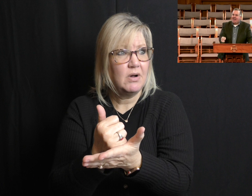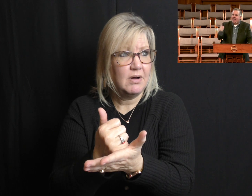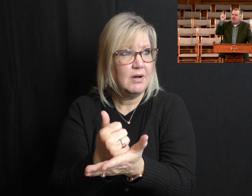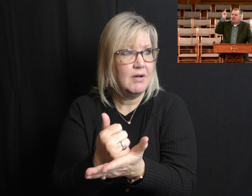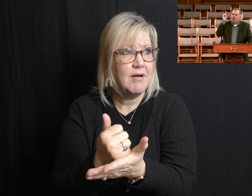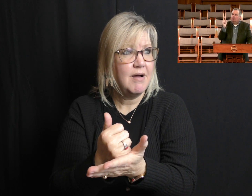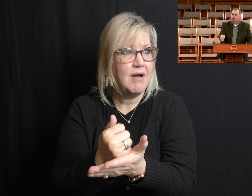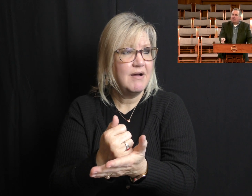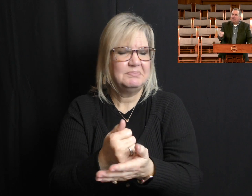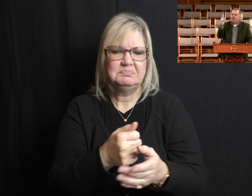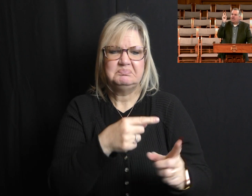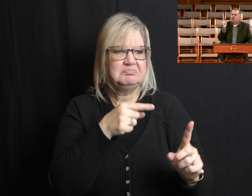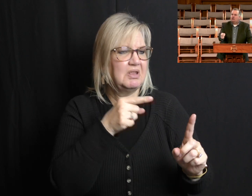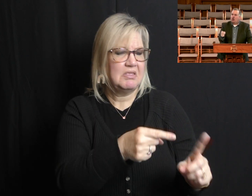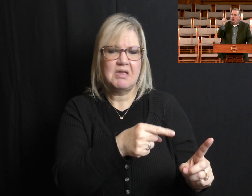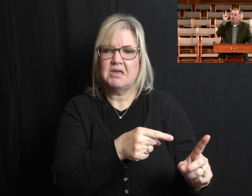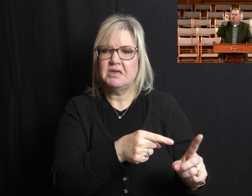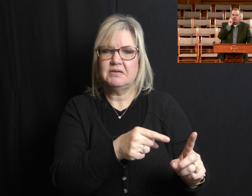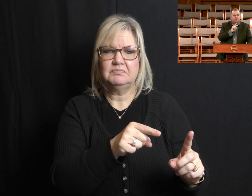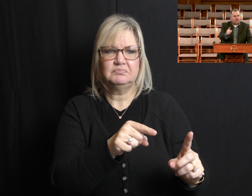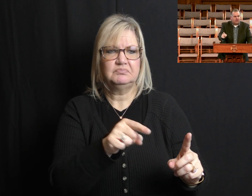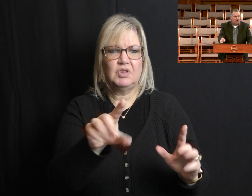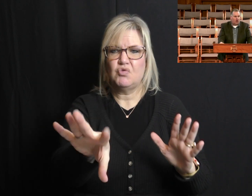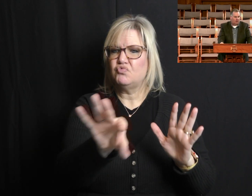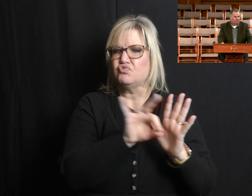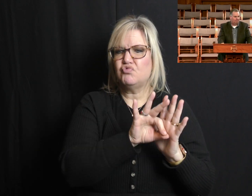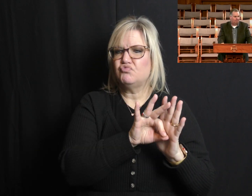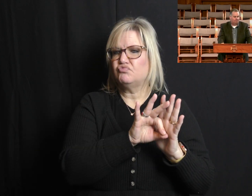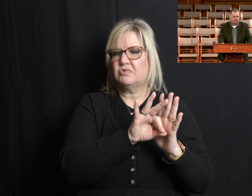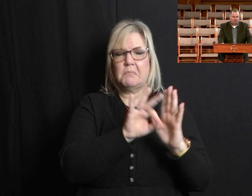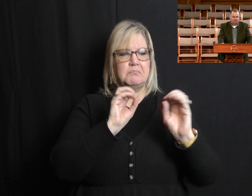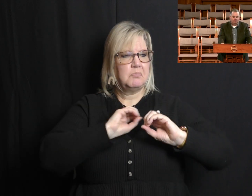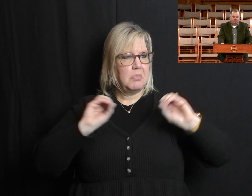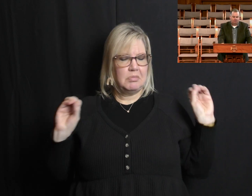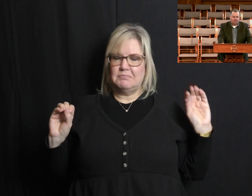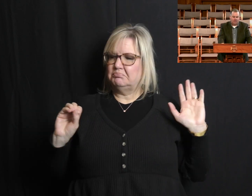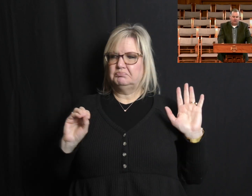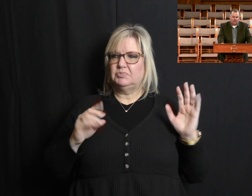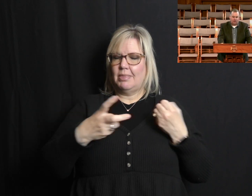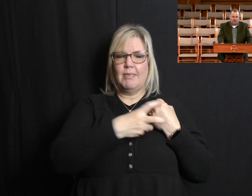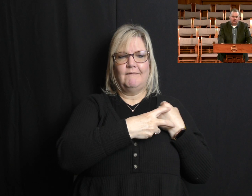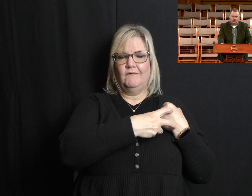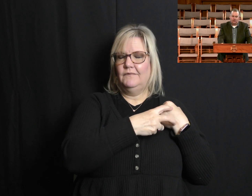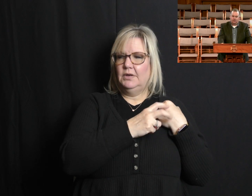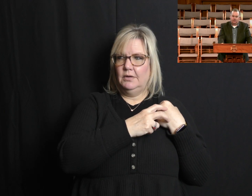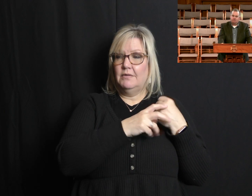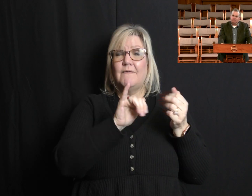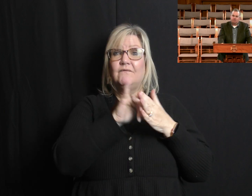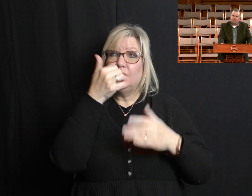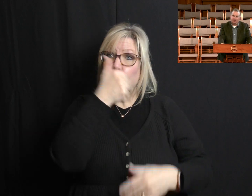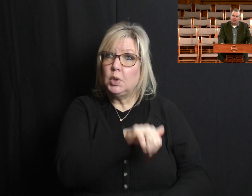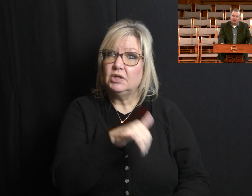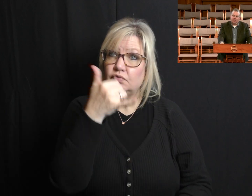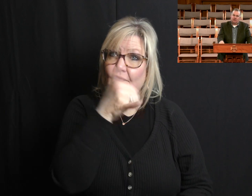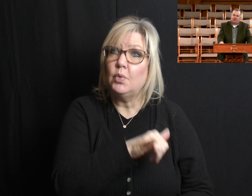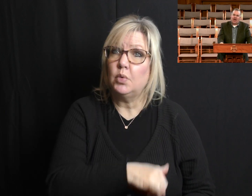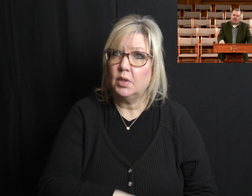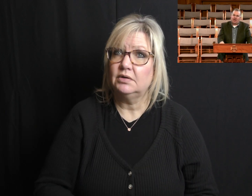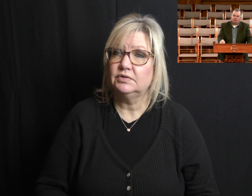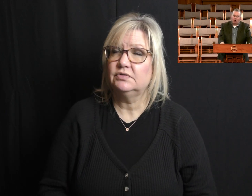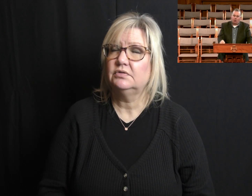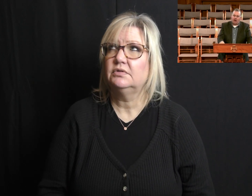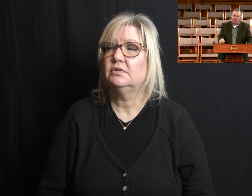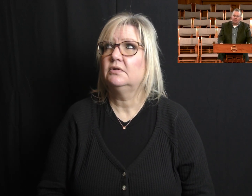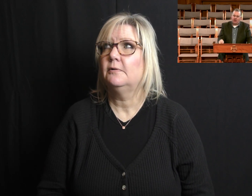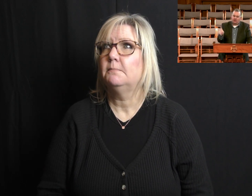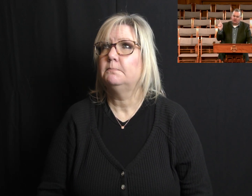he completely chose to miss it all. He's foolish. This guy